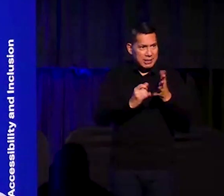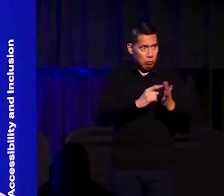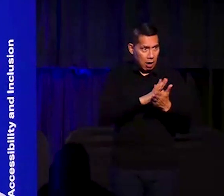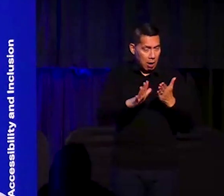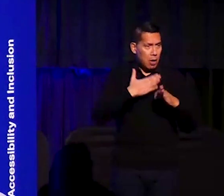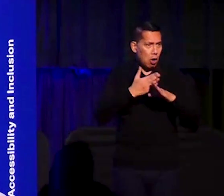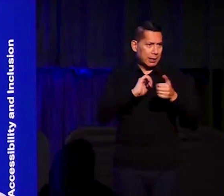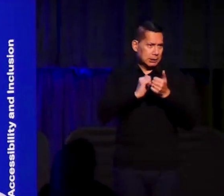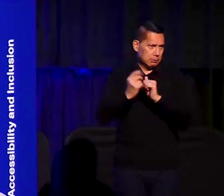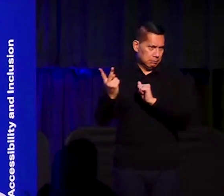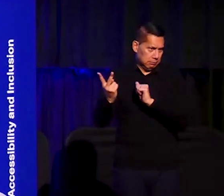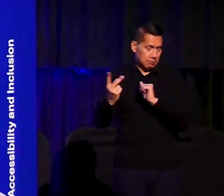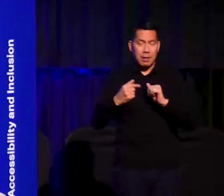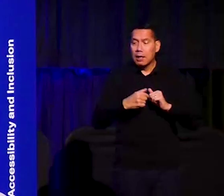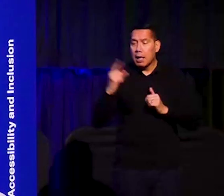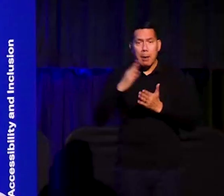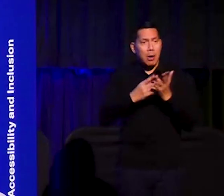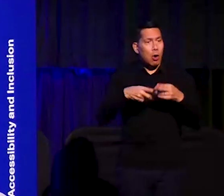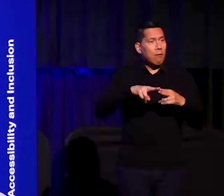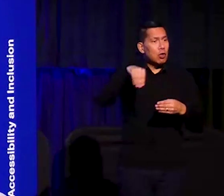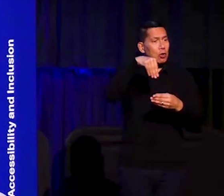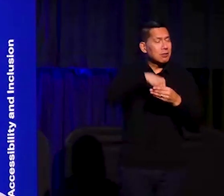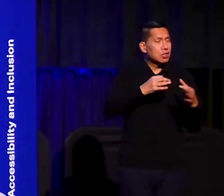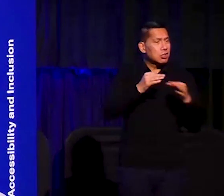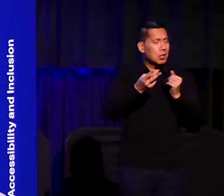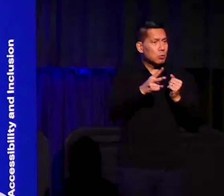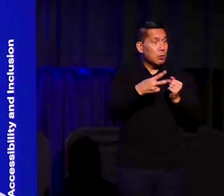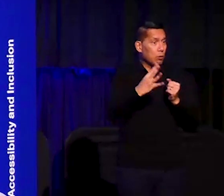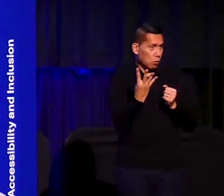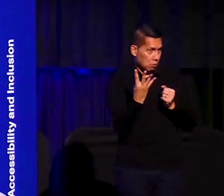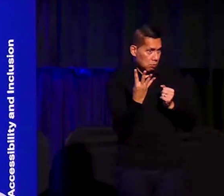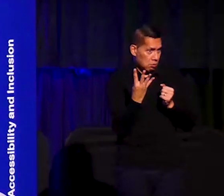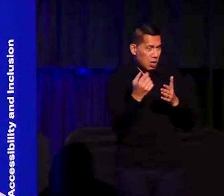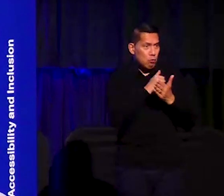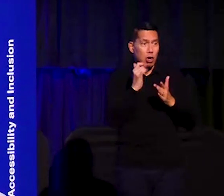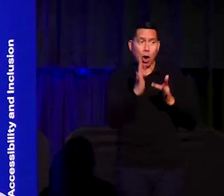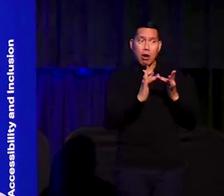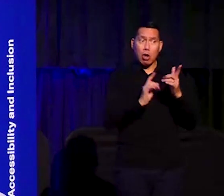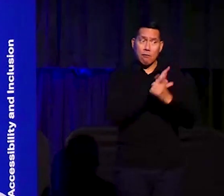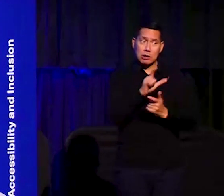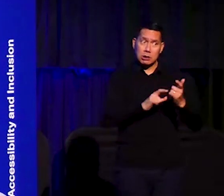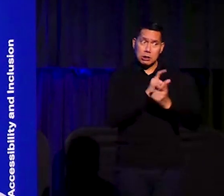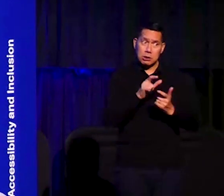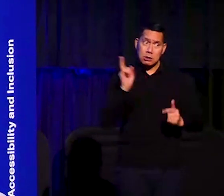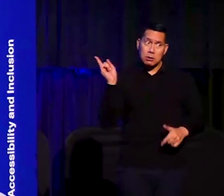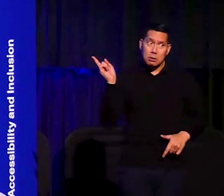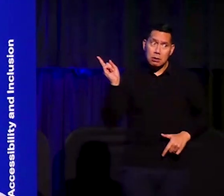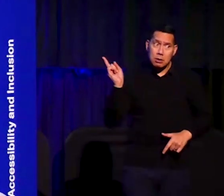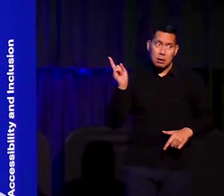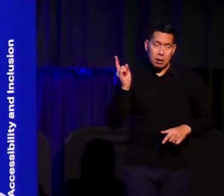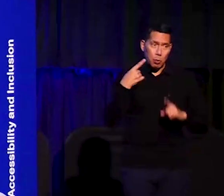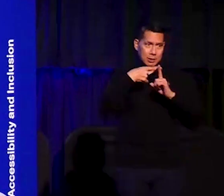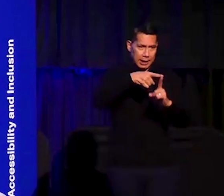my colleagues, and it's part of Inclusive Design 24, which is a regular online conference that is particularly targeted